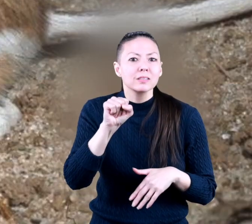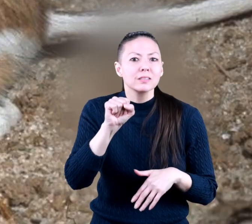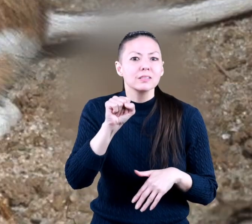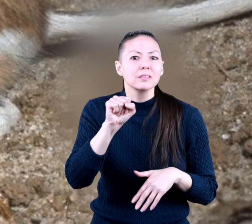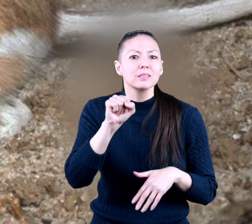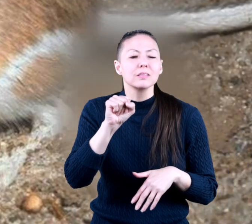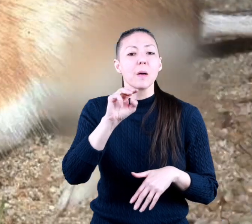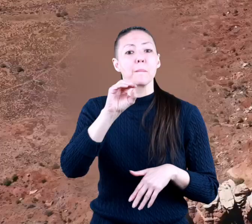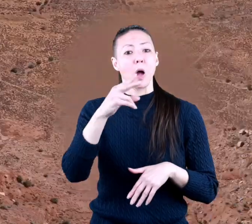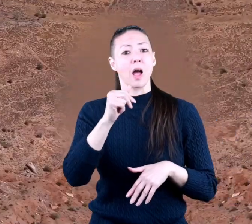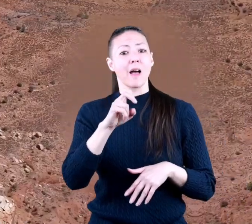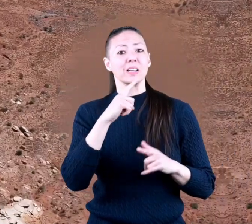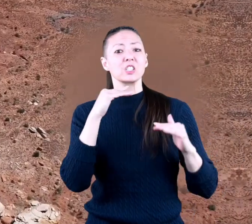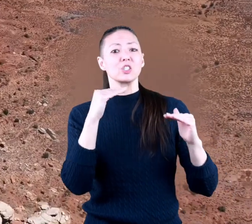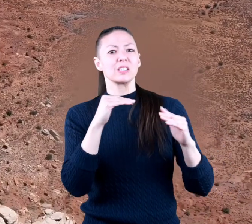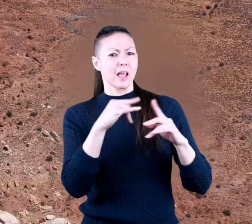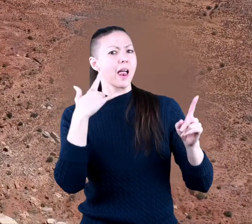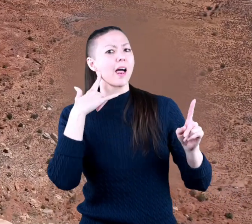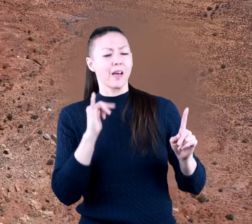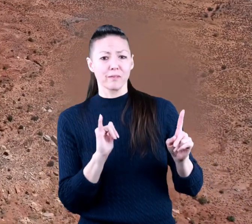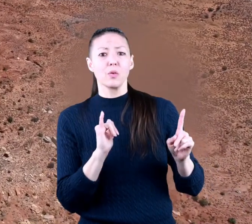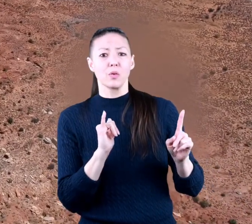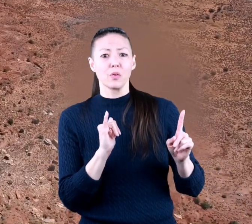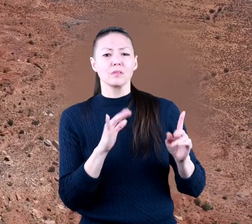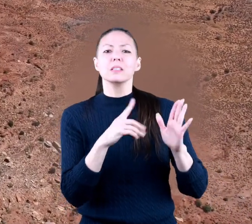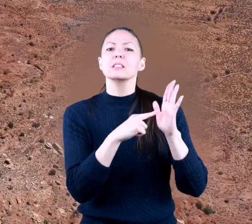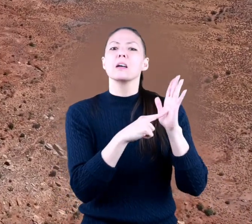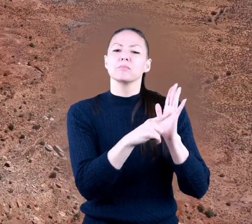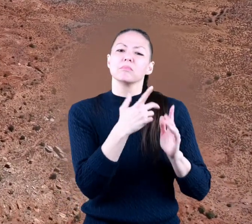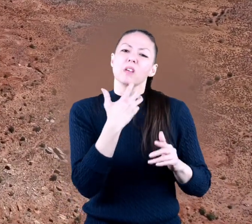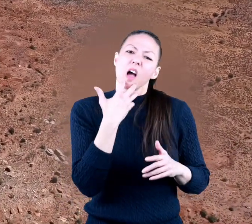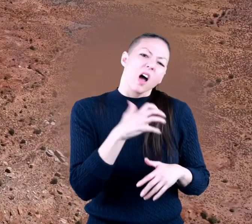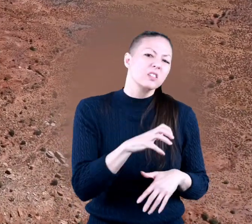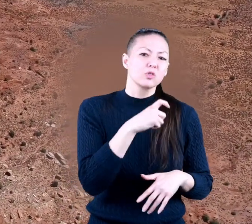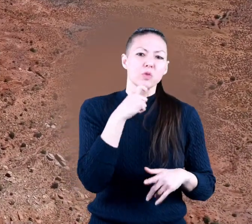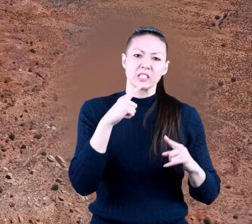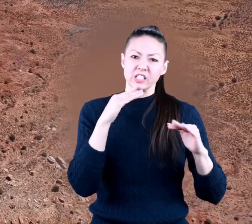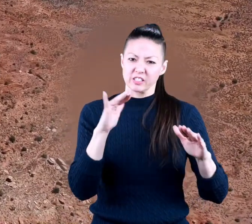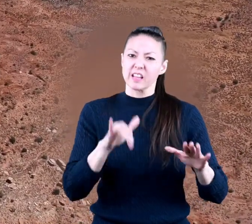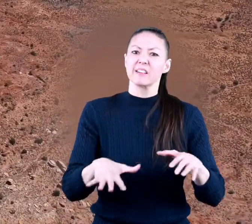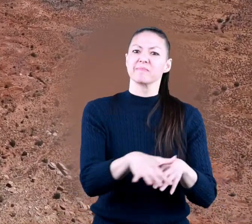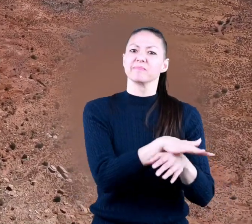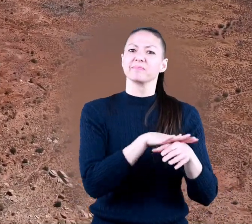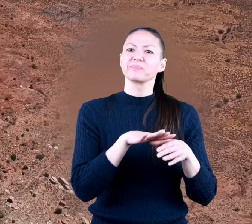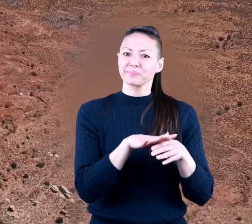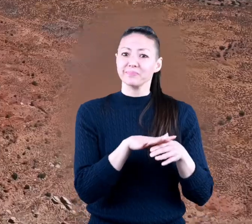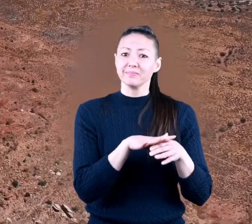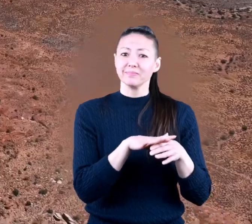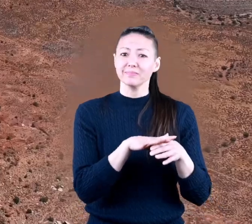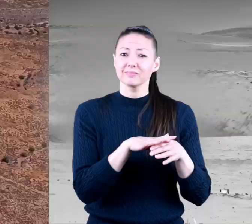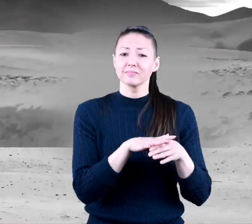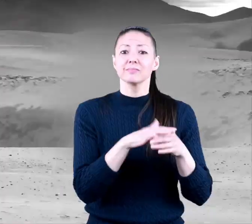kangaroo rats. The Mojave Desert in California is an example of a hot and dry desert.